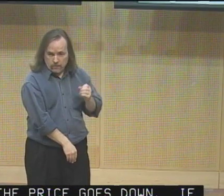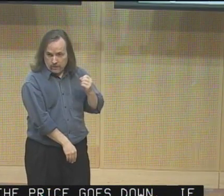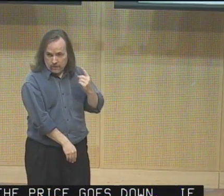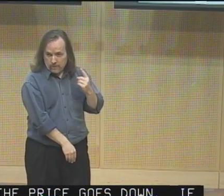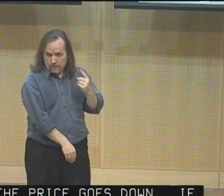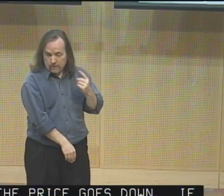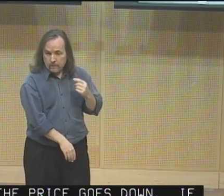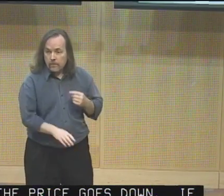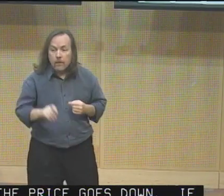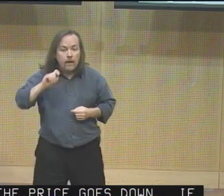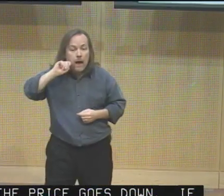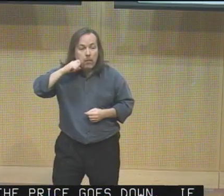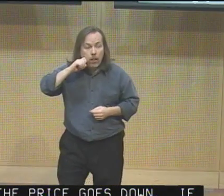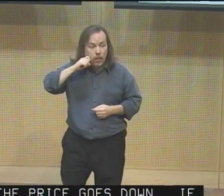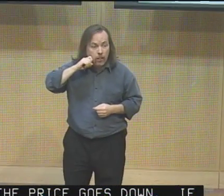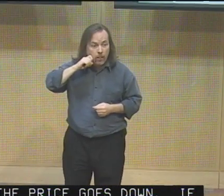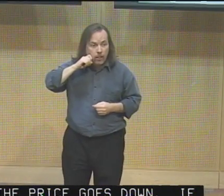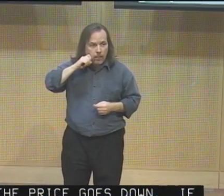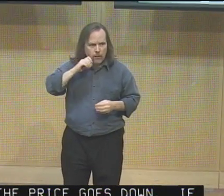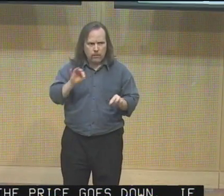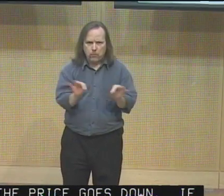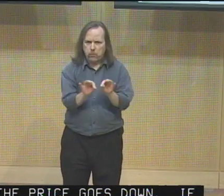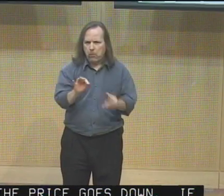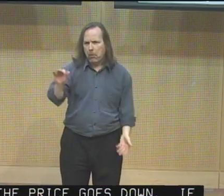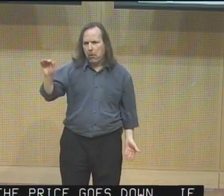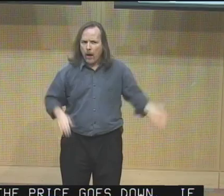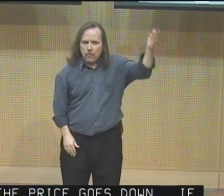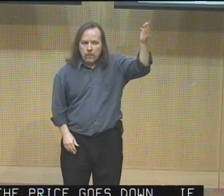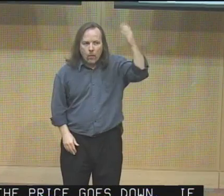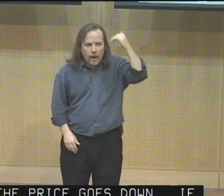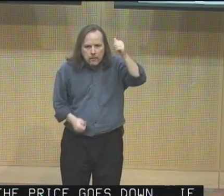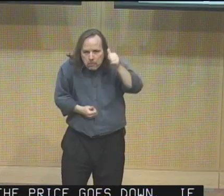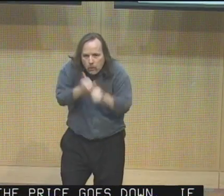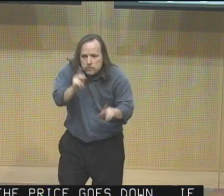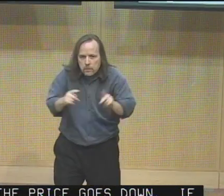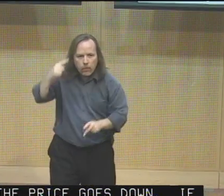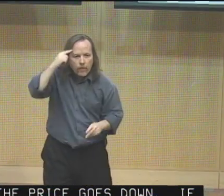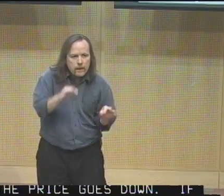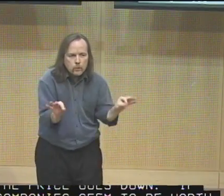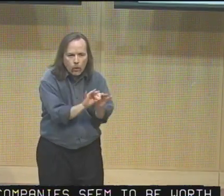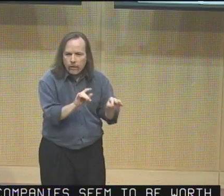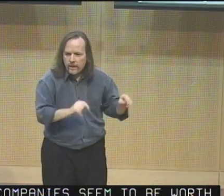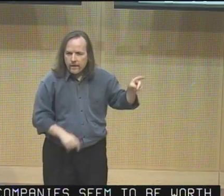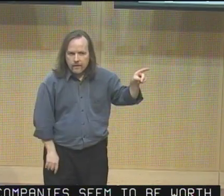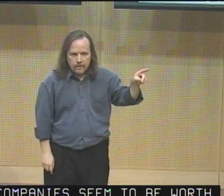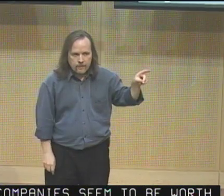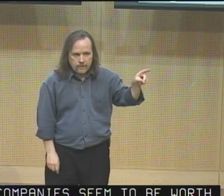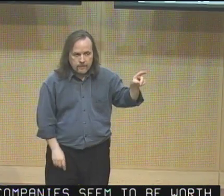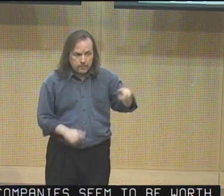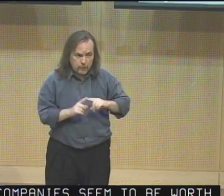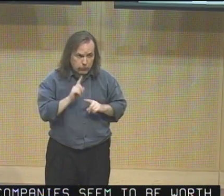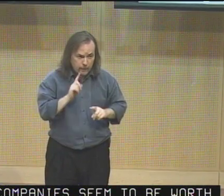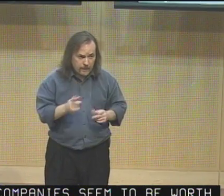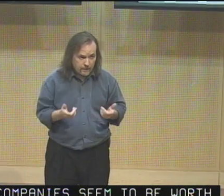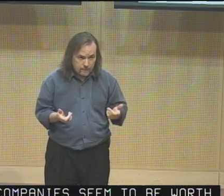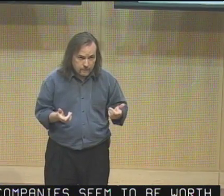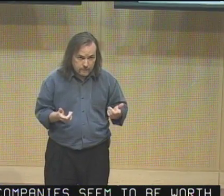Often the stock market is valued in the view of public opinion. It's what people think of the company. It's